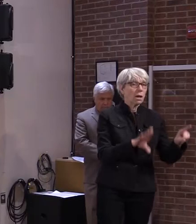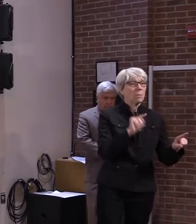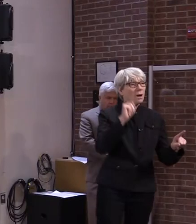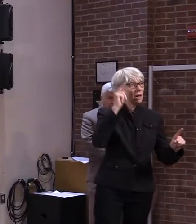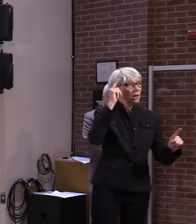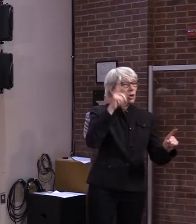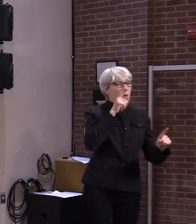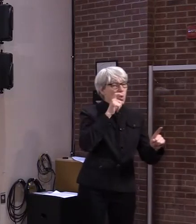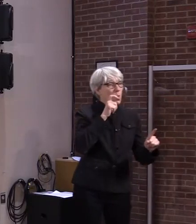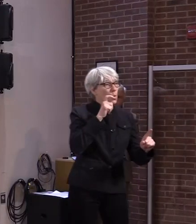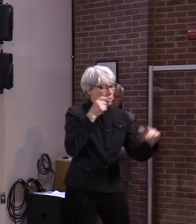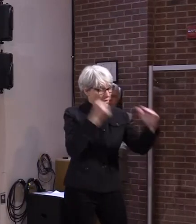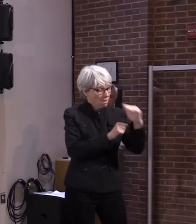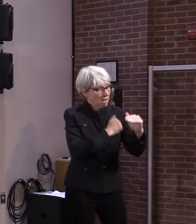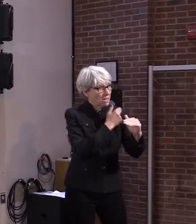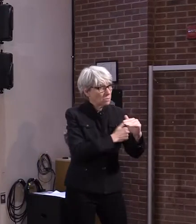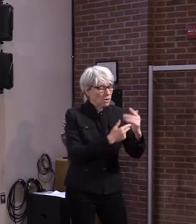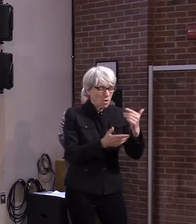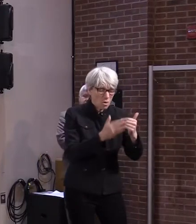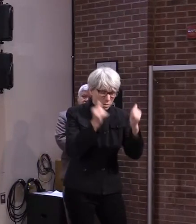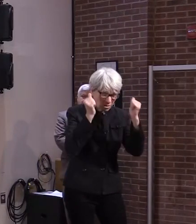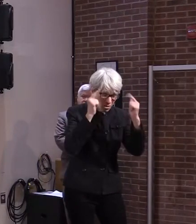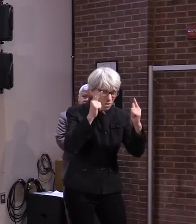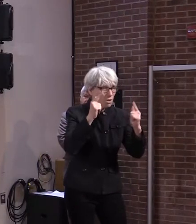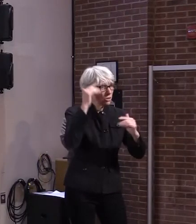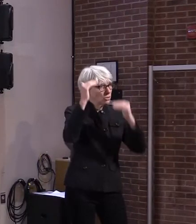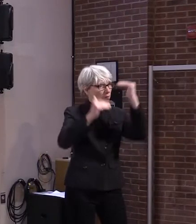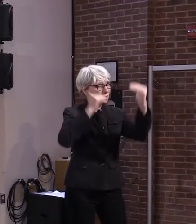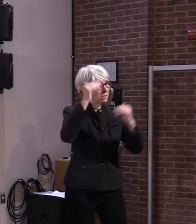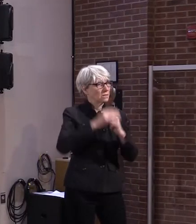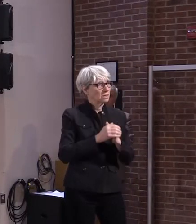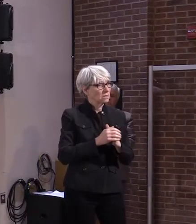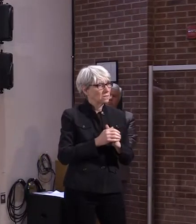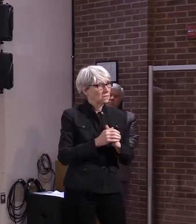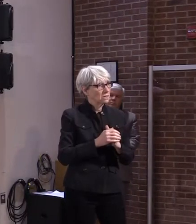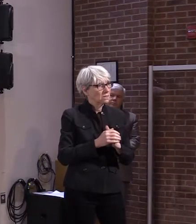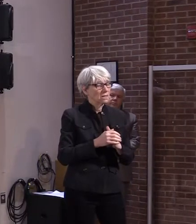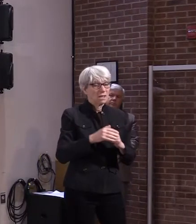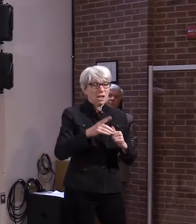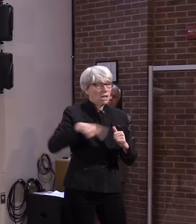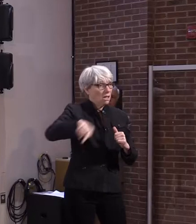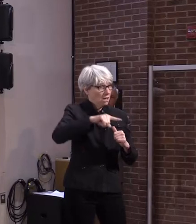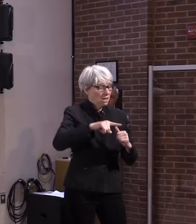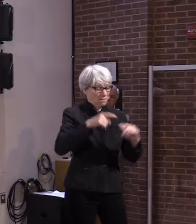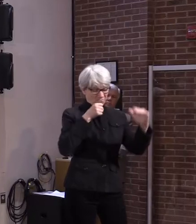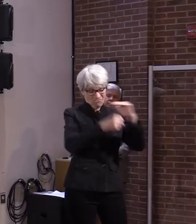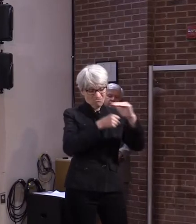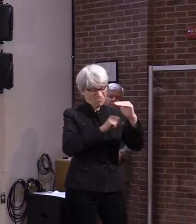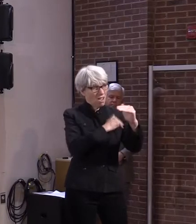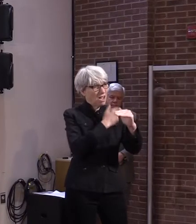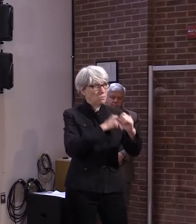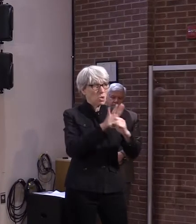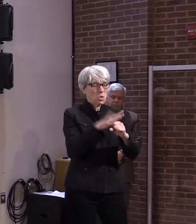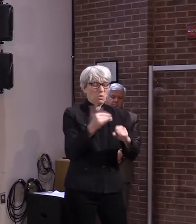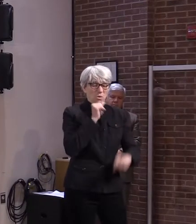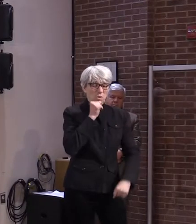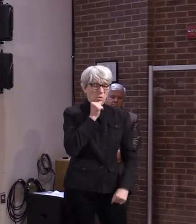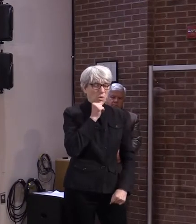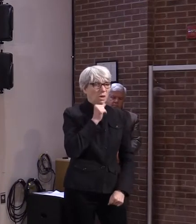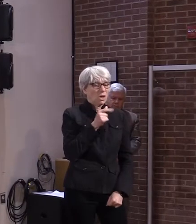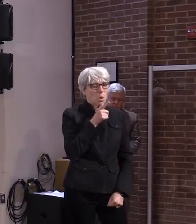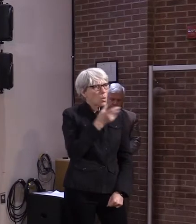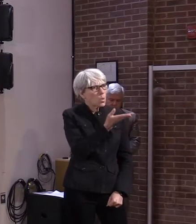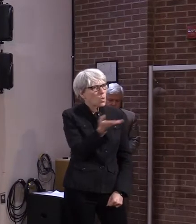almost exclusively in adults, now are made up of 80% unvaccinated individuals,